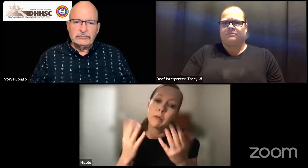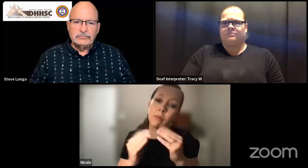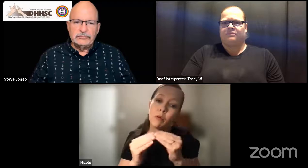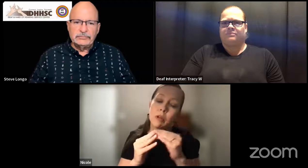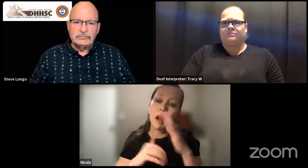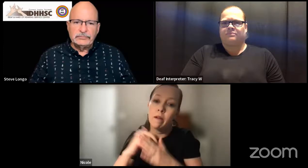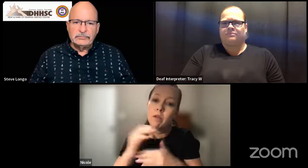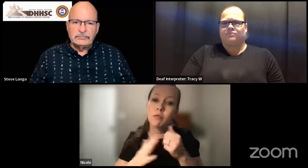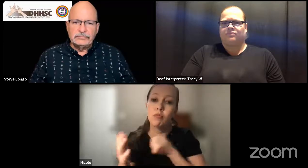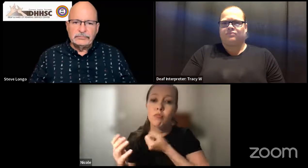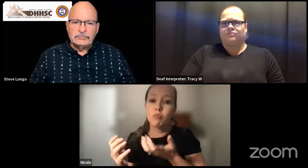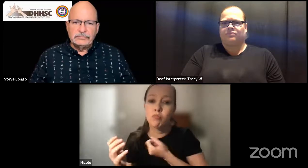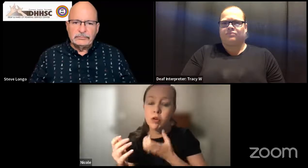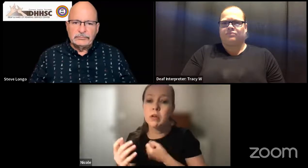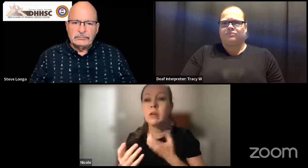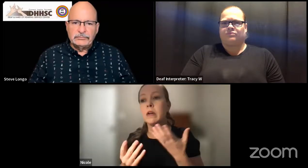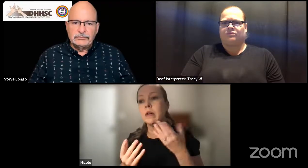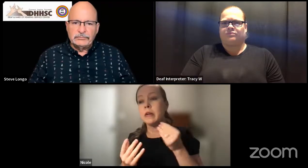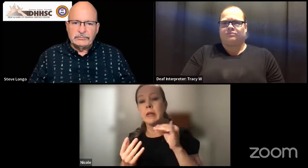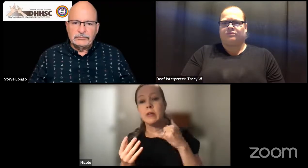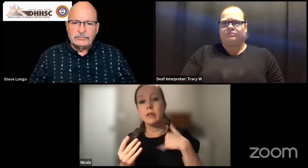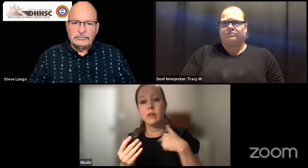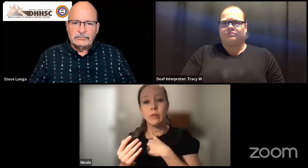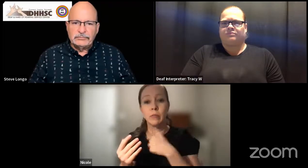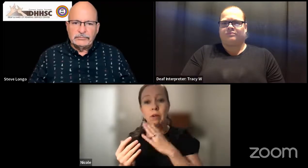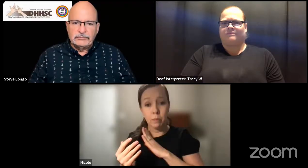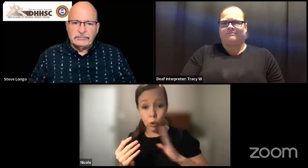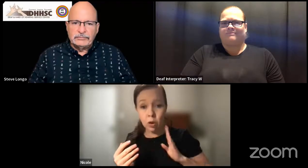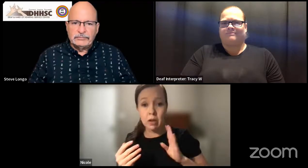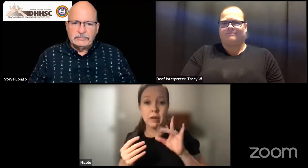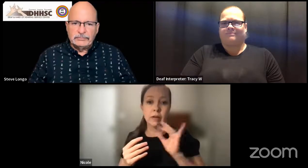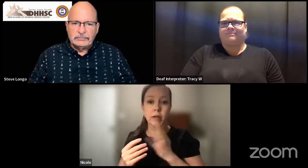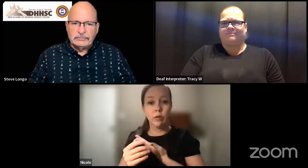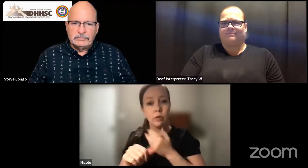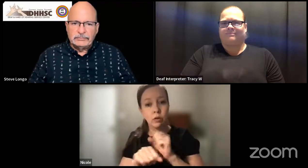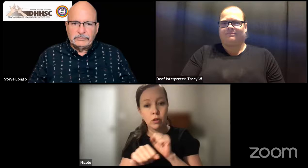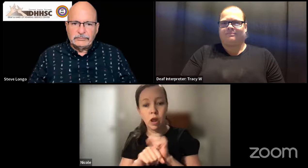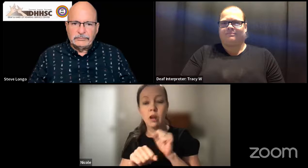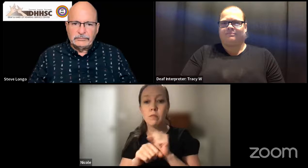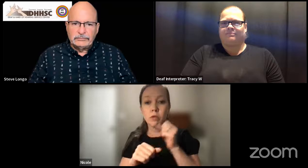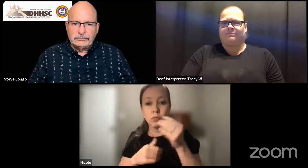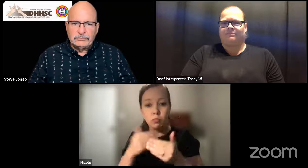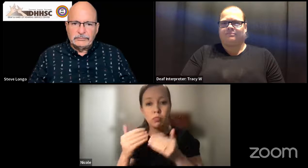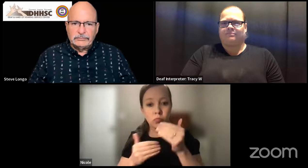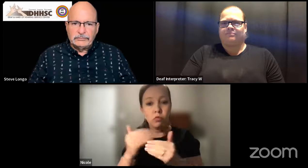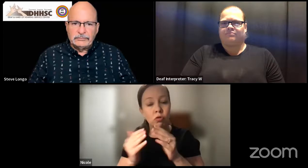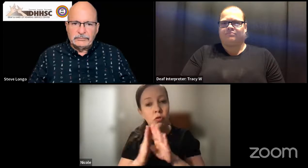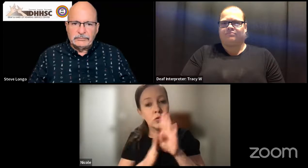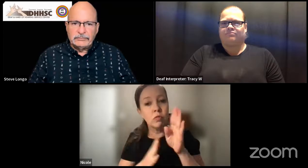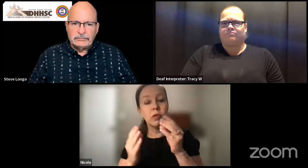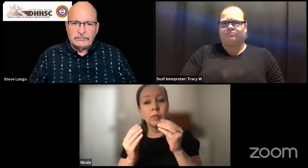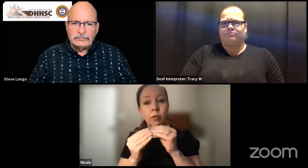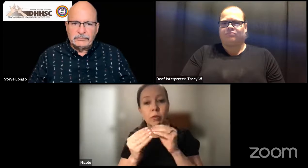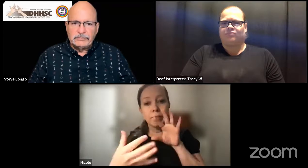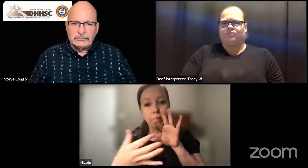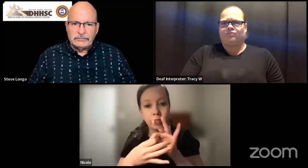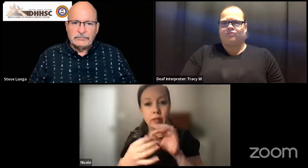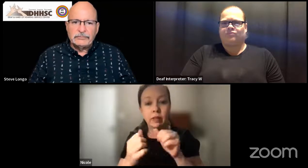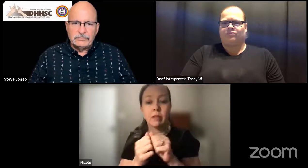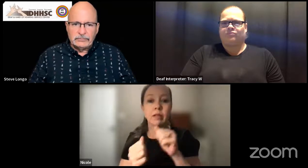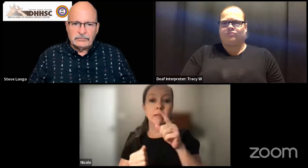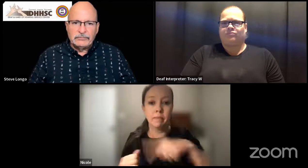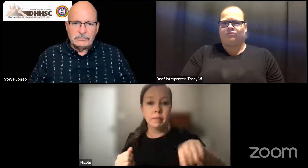And I think it really affirms that I think the community is more comfortable sharing how they feel in person. And the